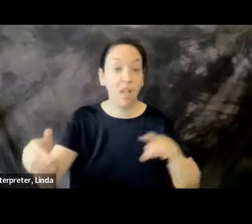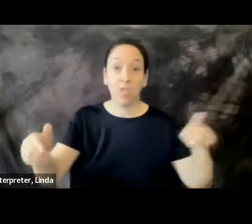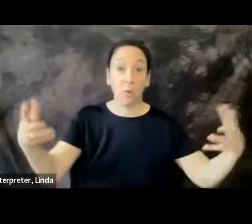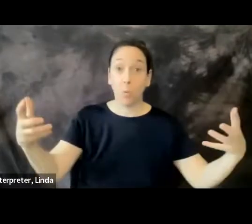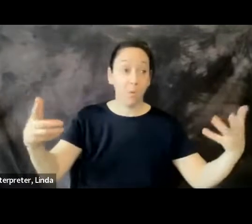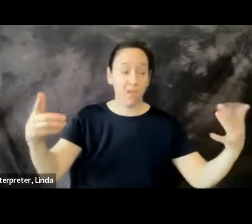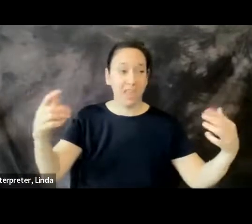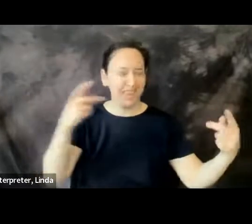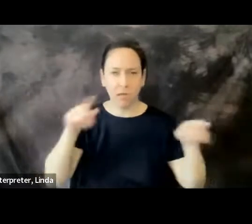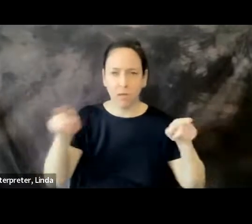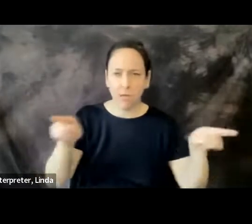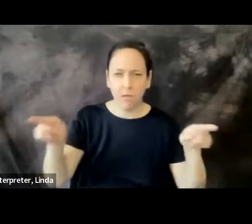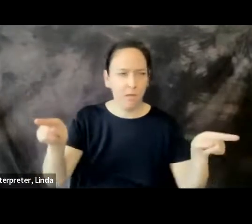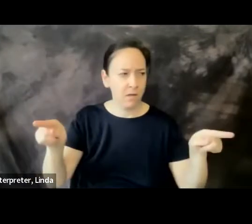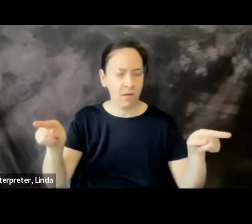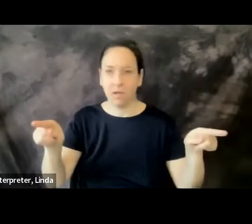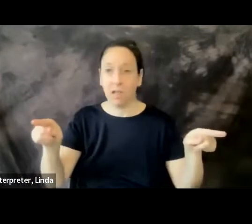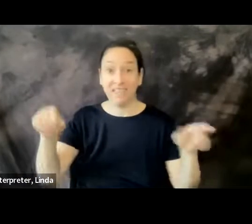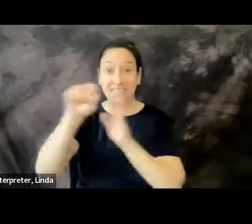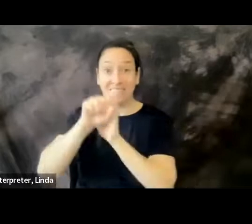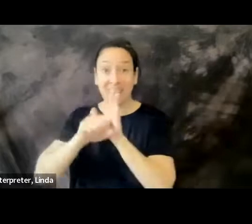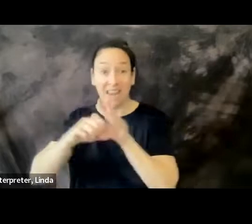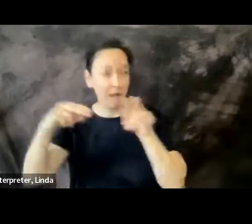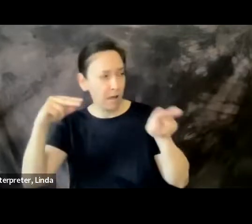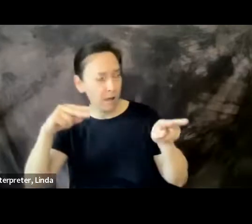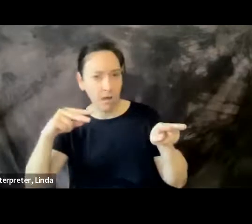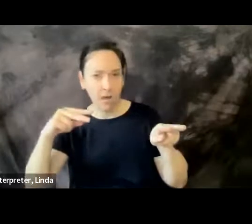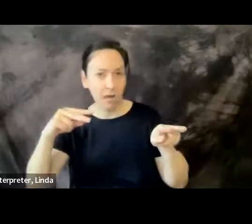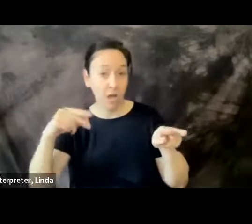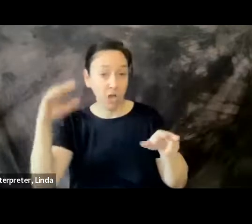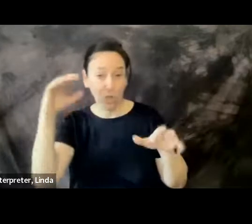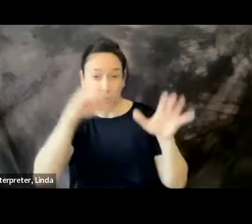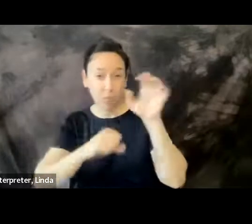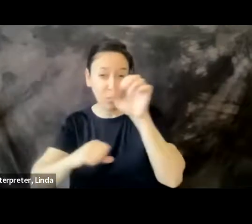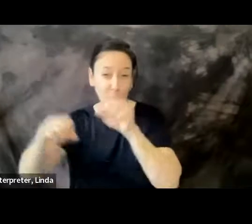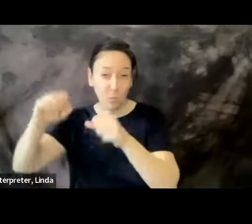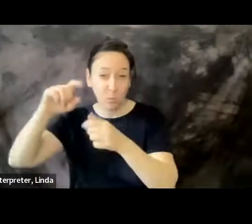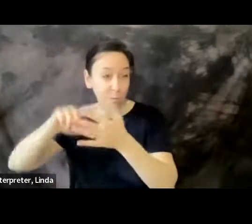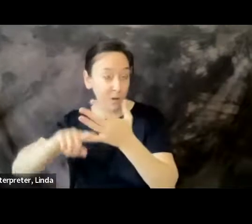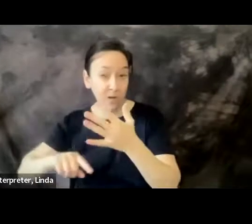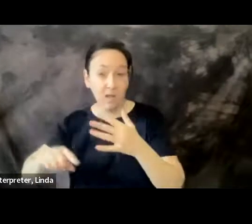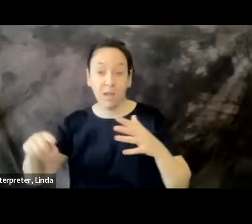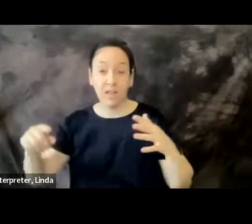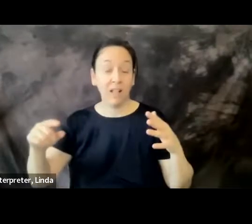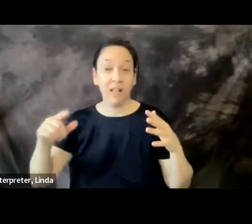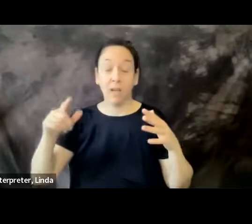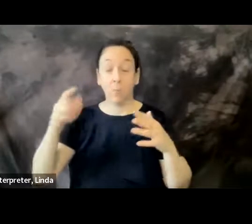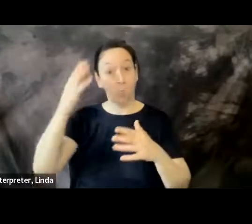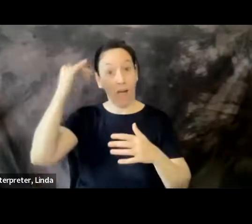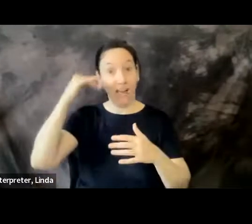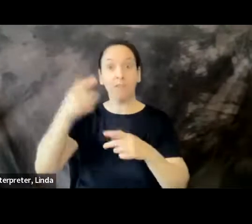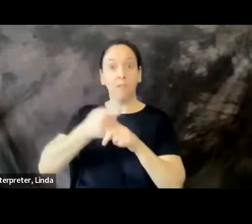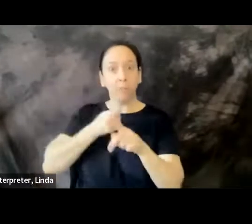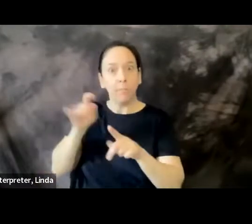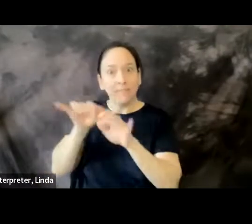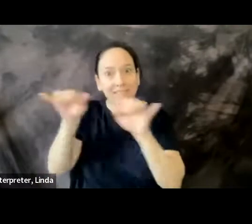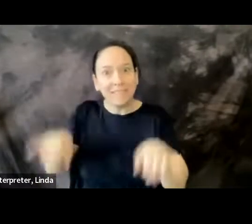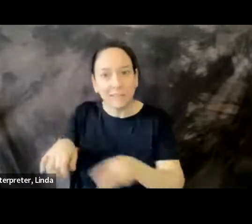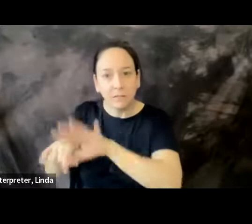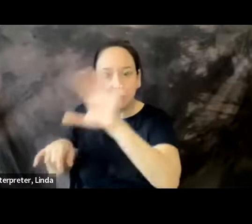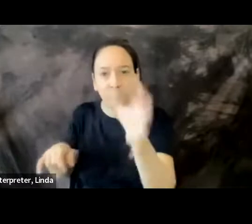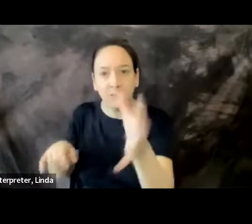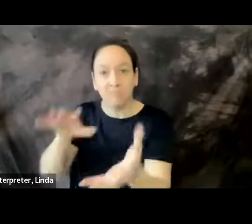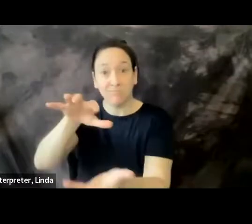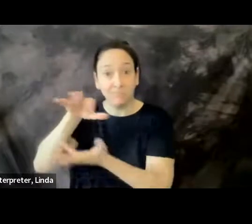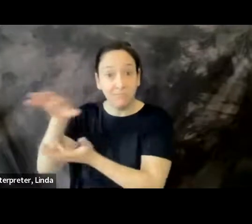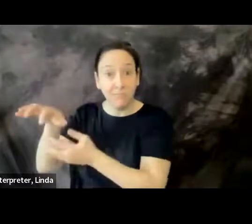match in the eyes of the state, in the eyes of those making the assumptions, or in the eyes of those building the systems based around the assumptions and expectations,